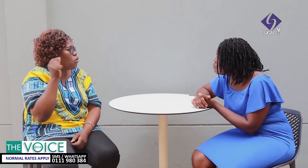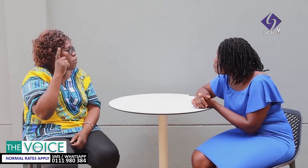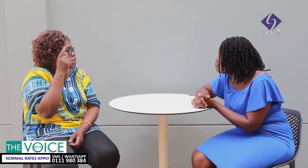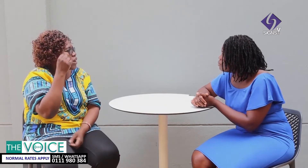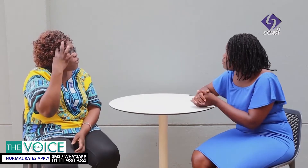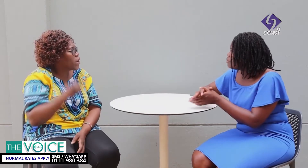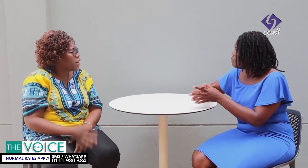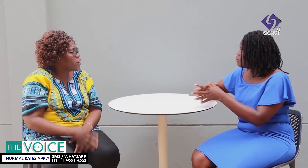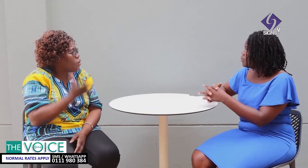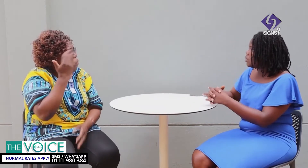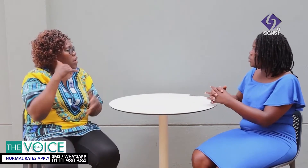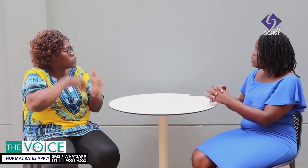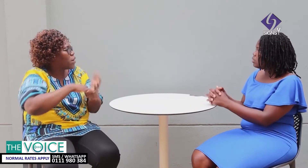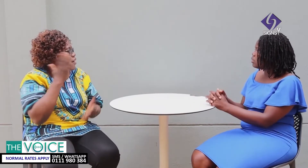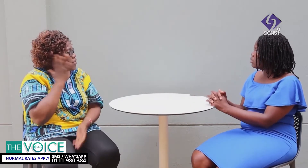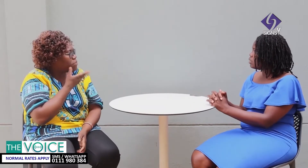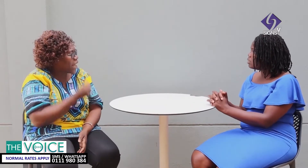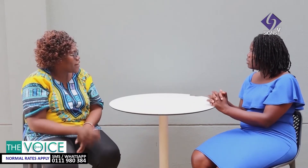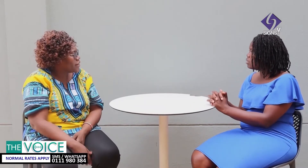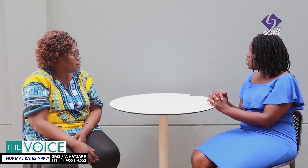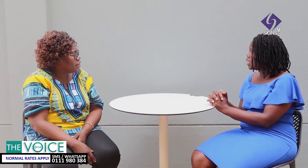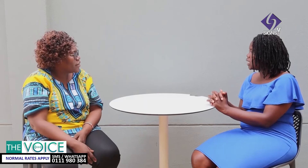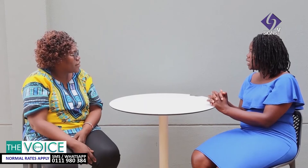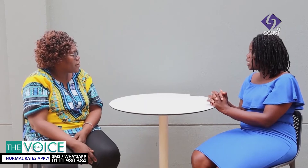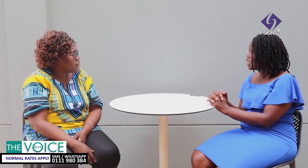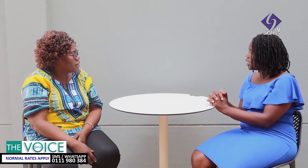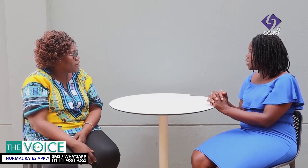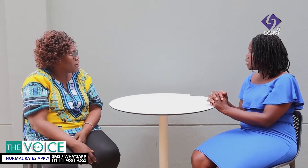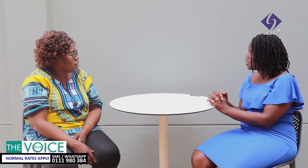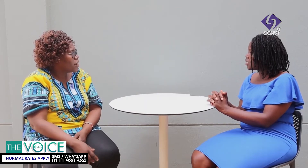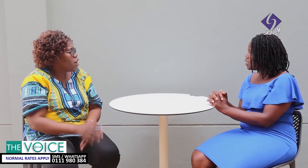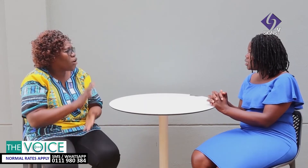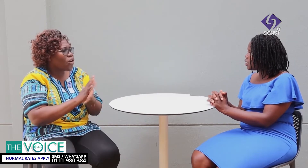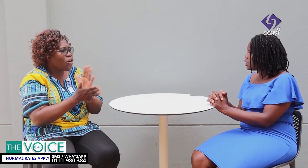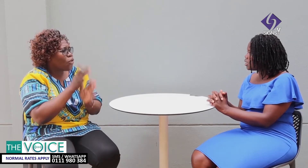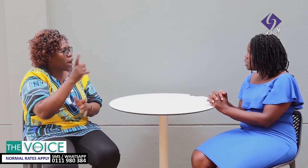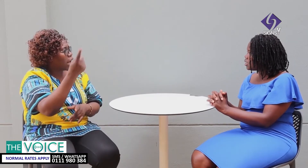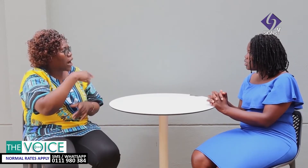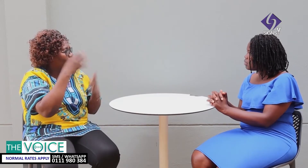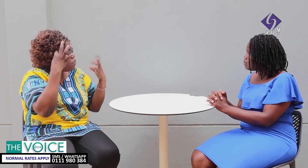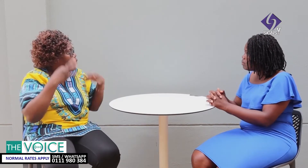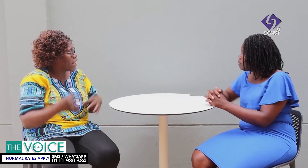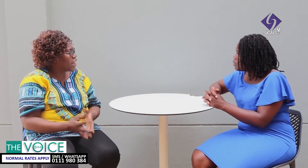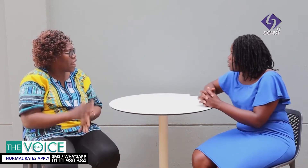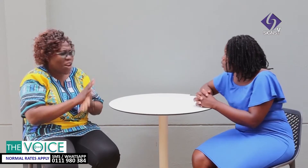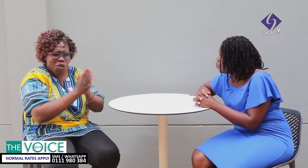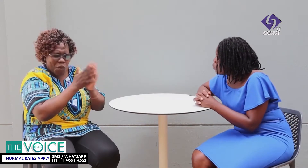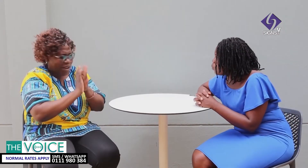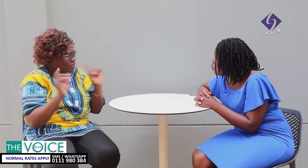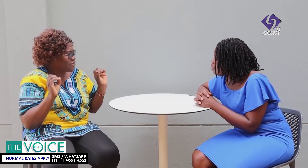And I remember it was in December, we usually have a family gathering where each and every person is coming. And it was the issue